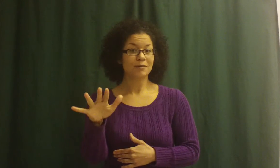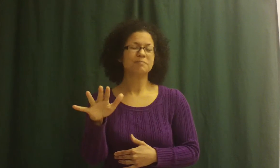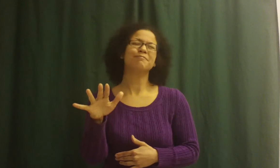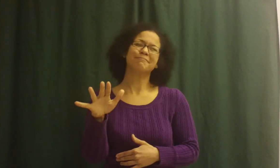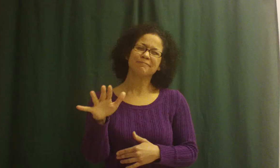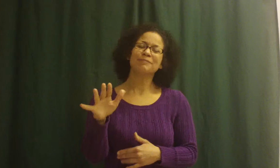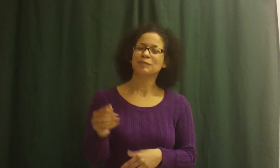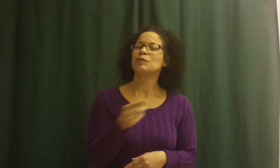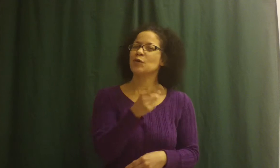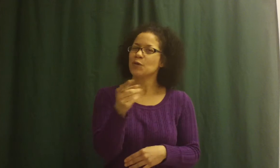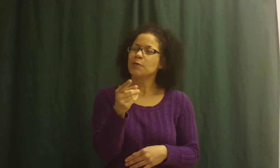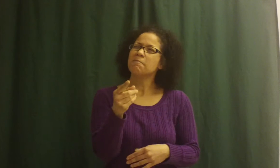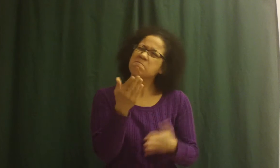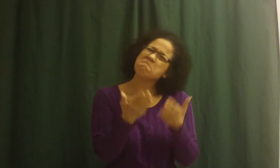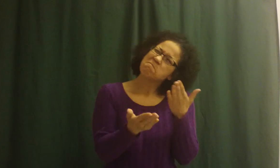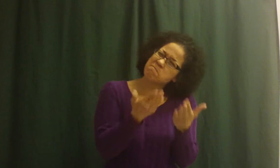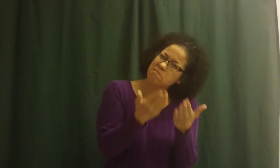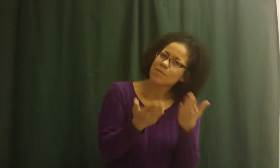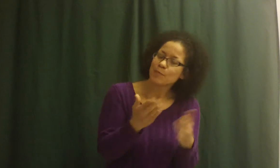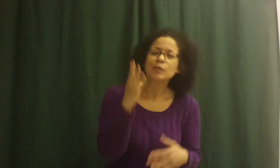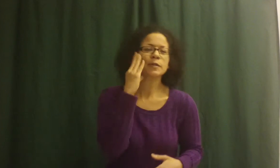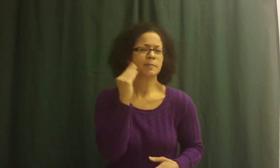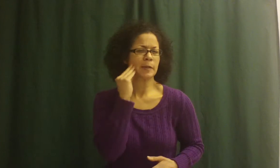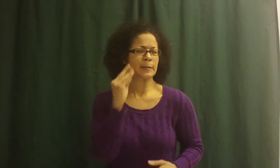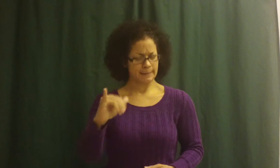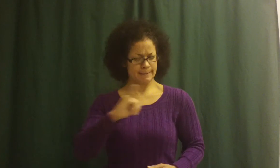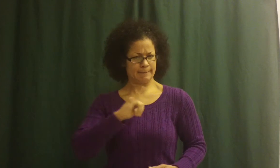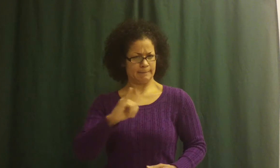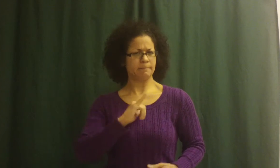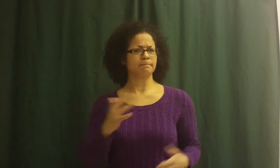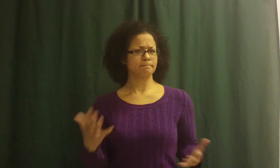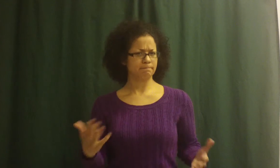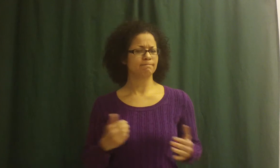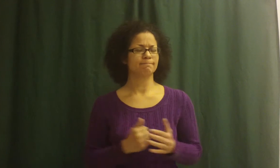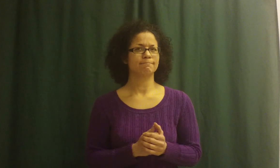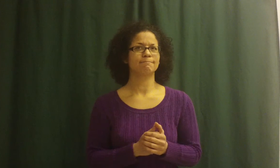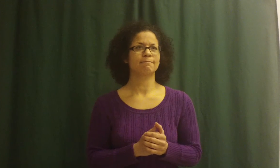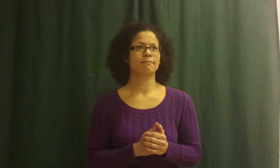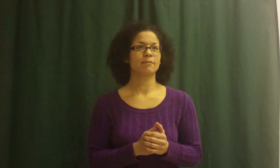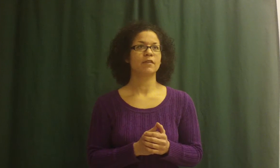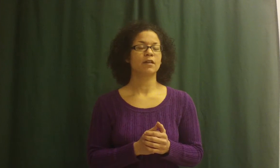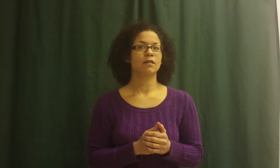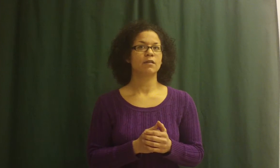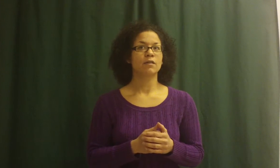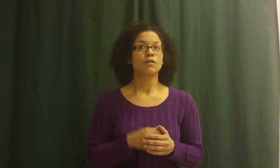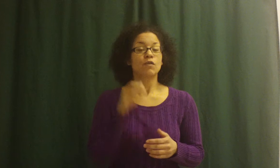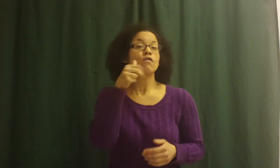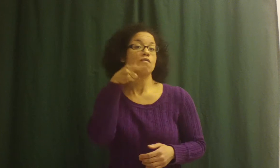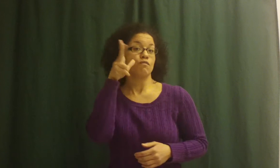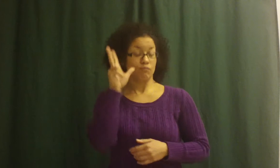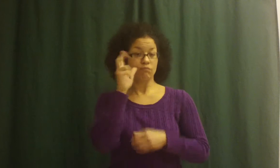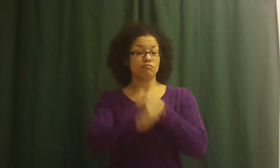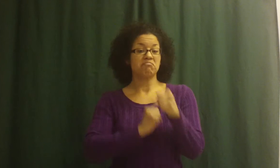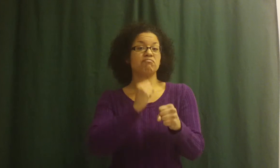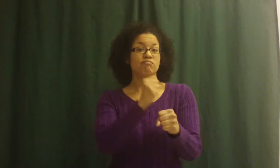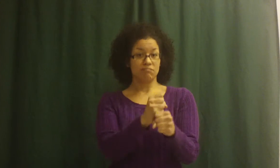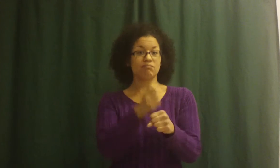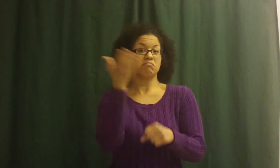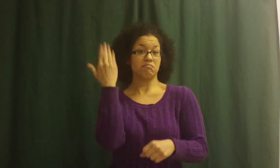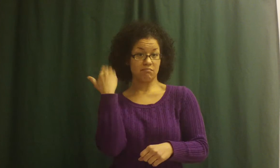I'm going to talk about. Several years ago, we lived in Pennsylvania, in a town